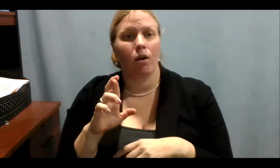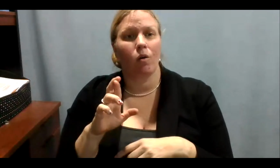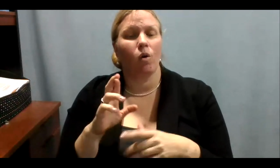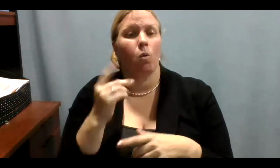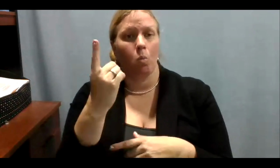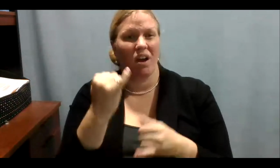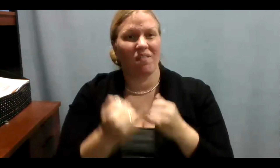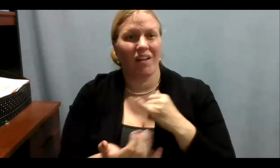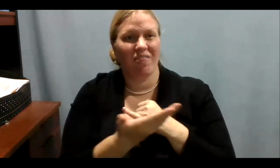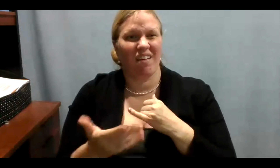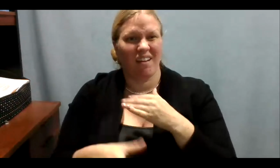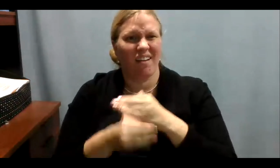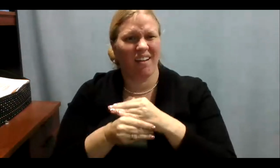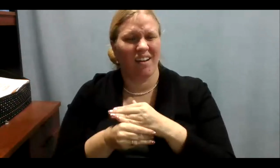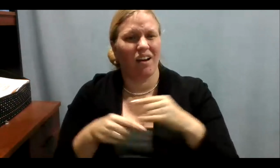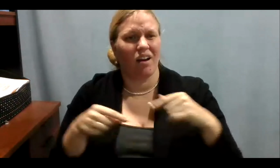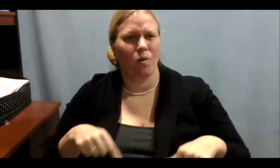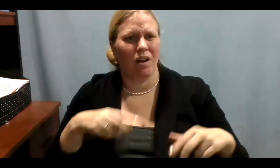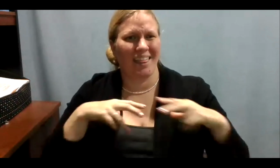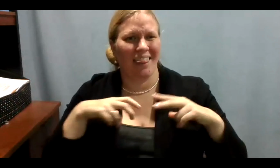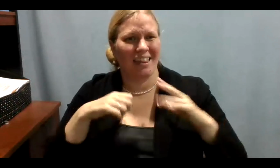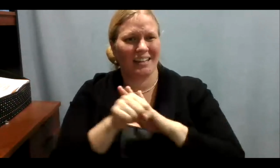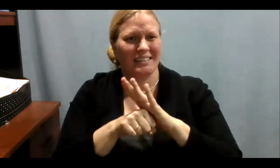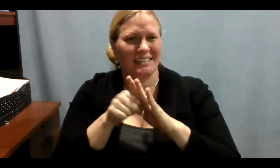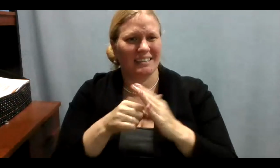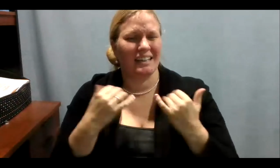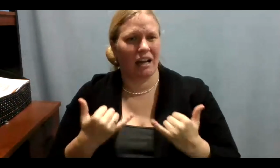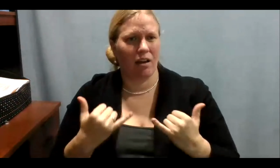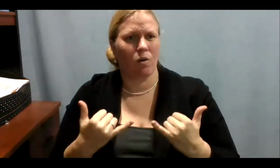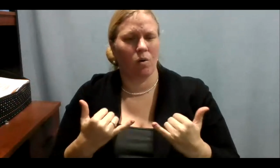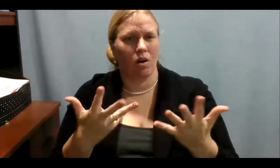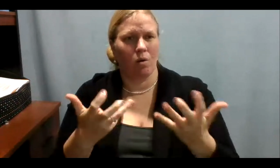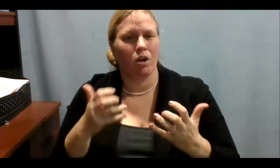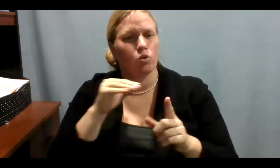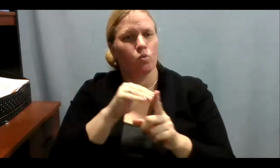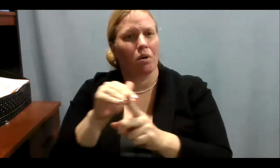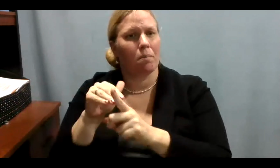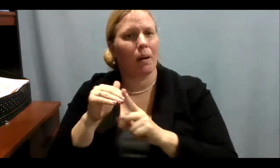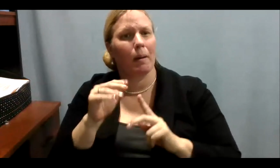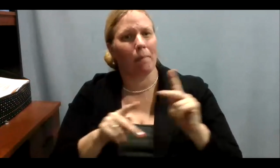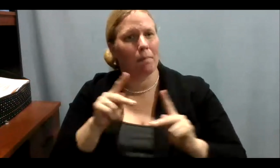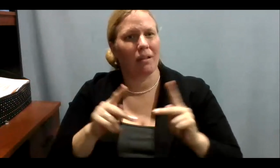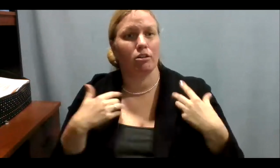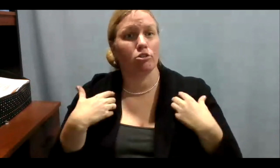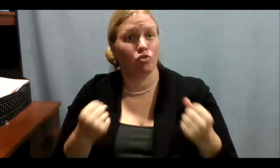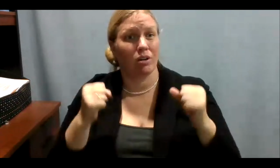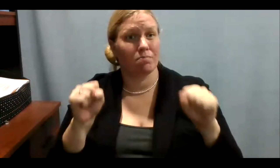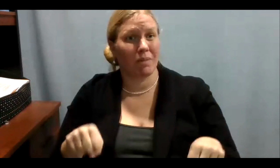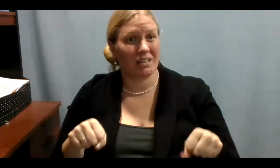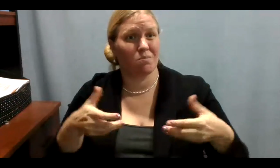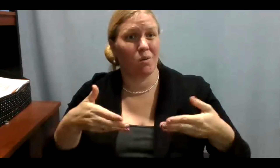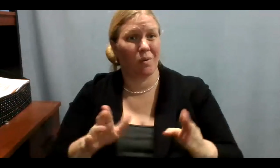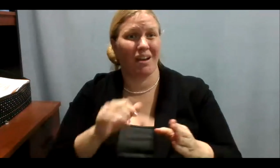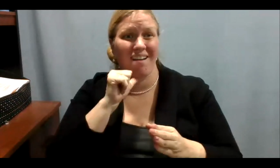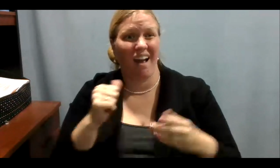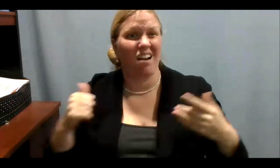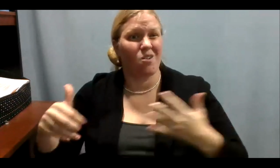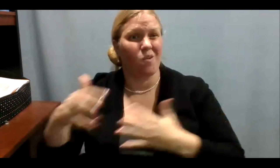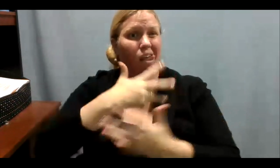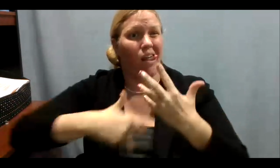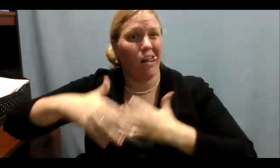um you know we're in the holiday season now and i wanted to remind people in the strongest possible way not to gather with people that are not